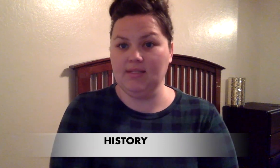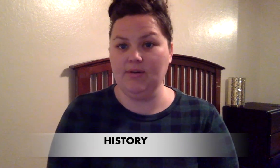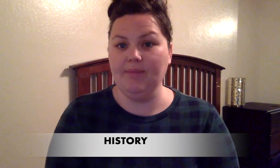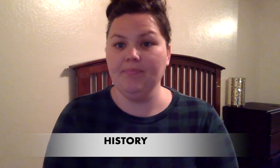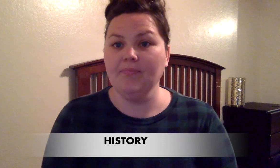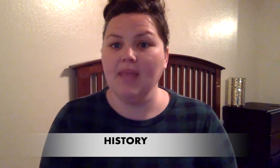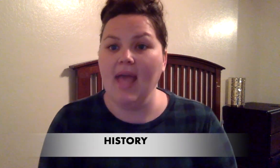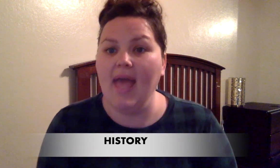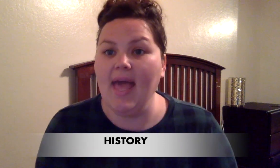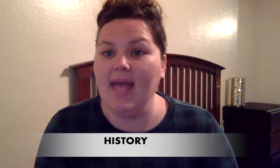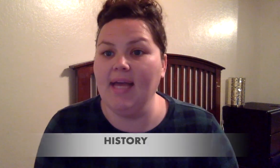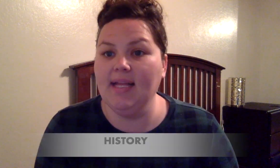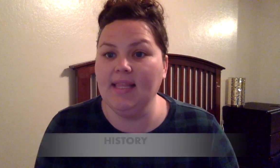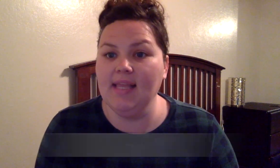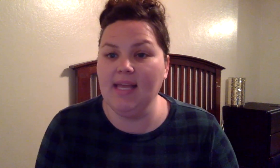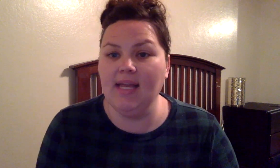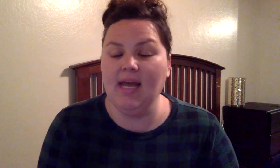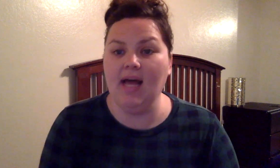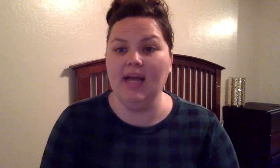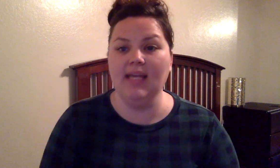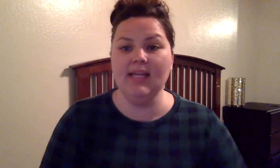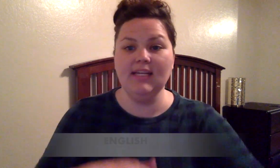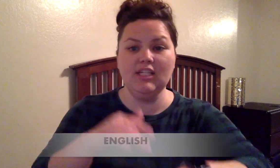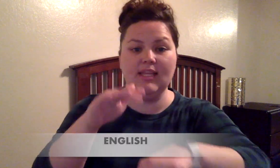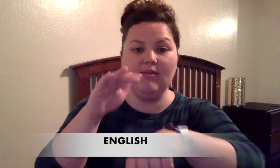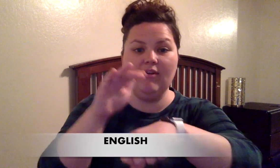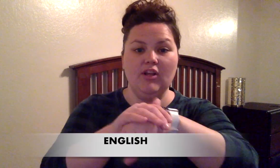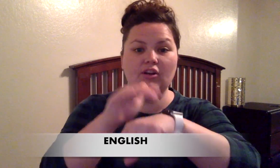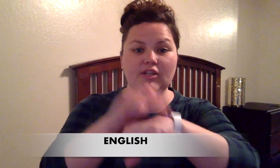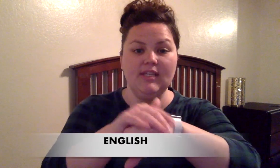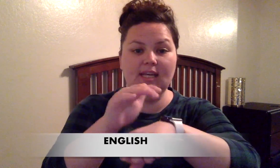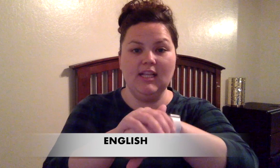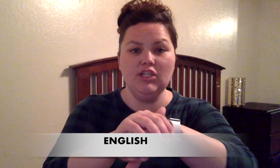History. And then English, I think we've already learned English.